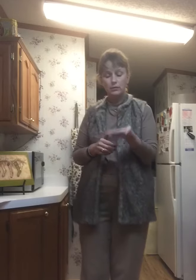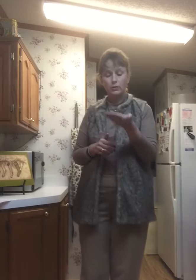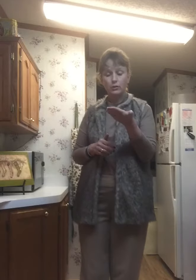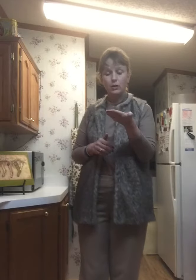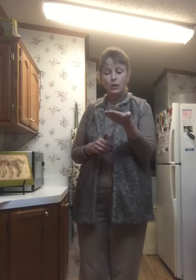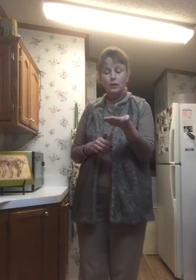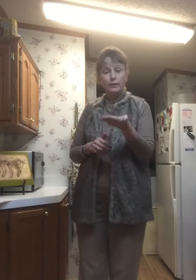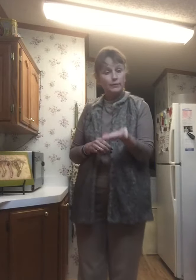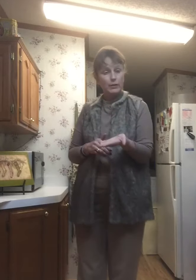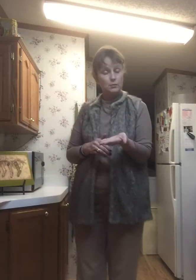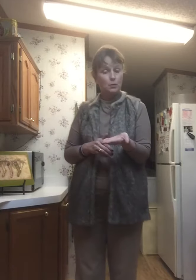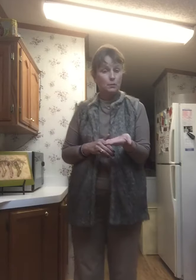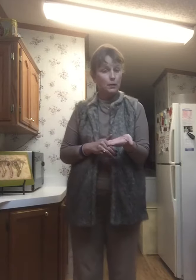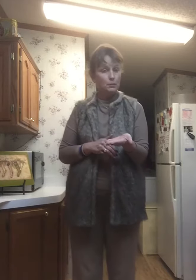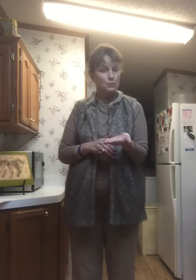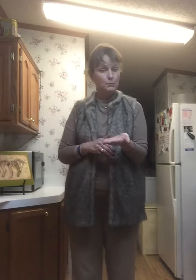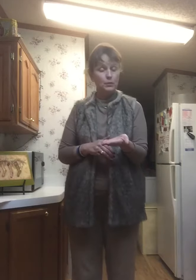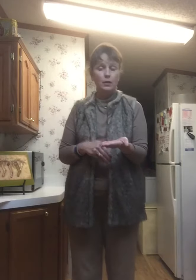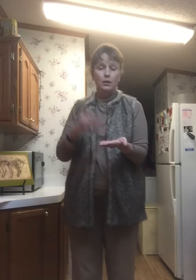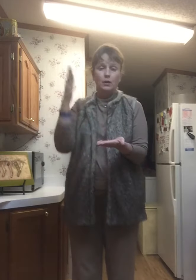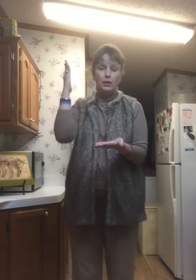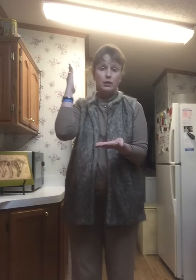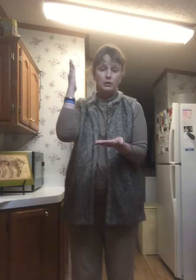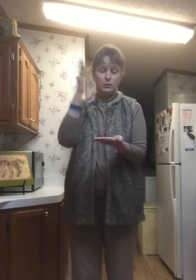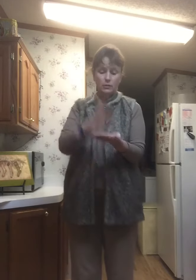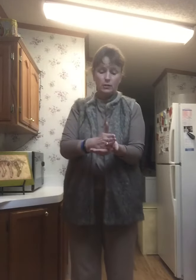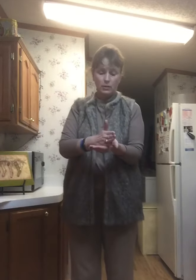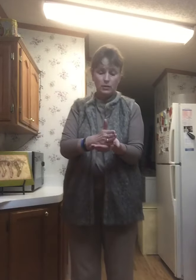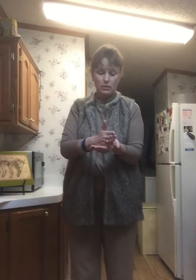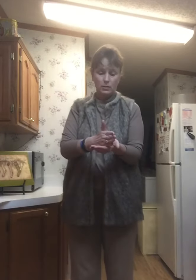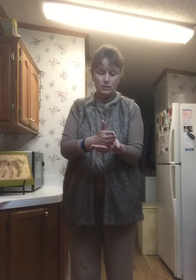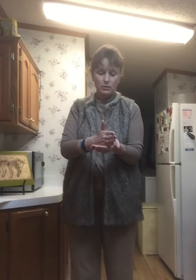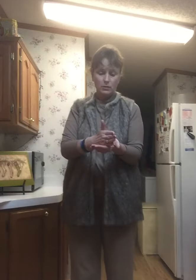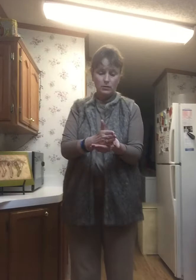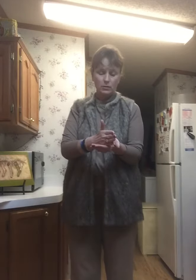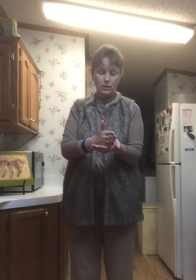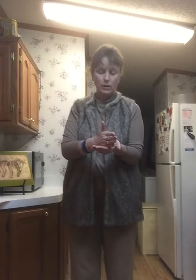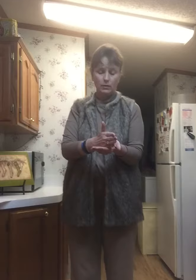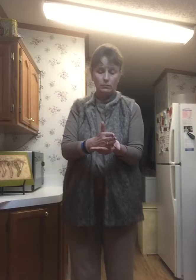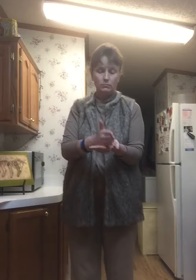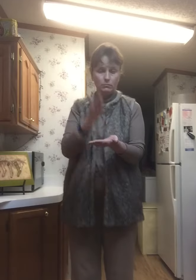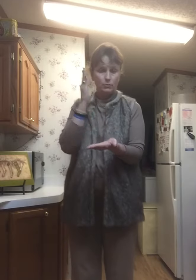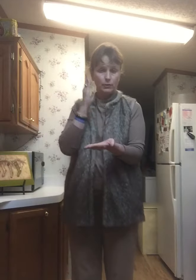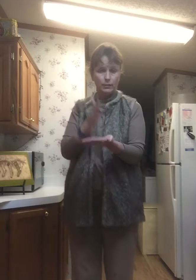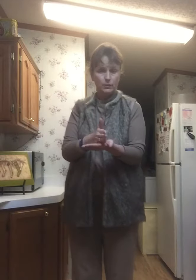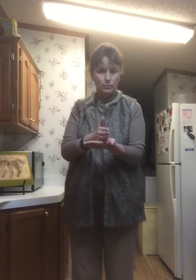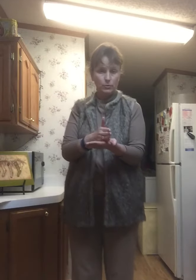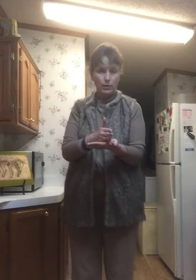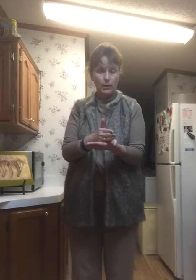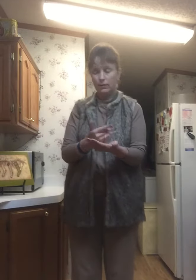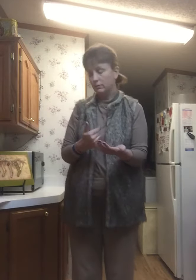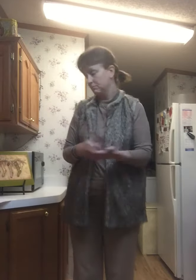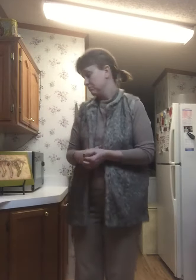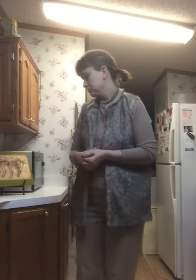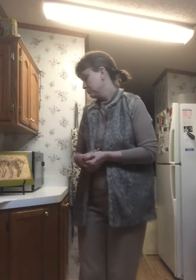your left hand is palm up, and you're just going to do like this with your right hand.